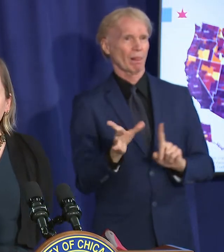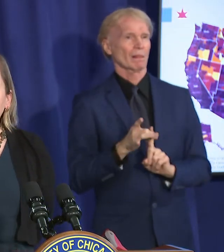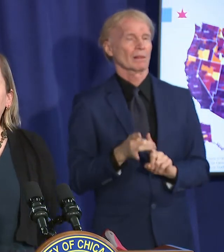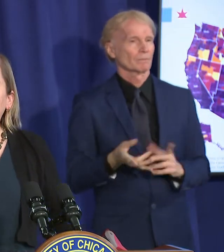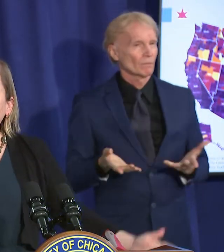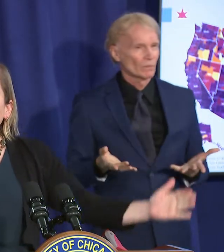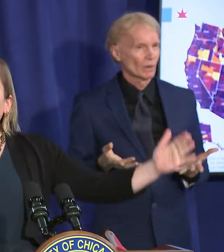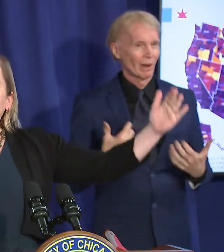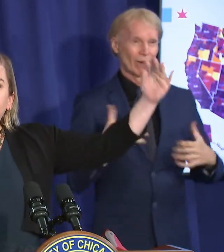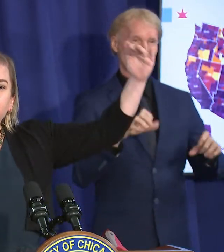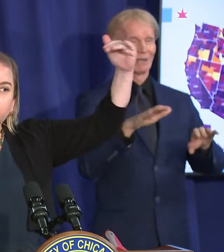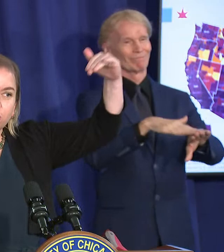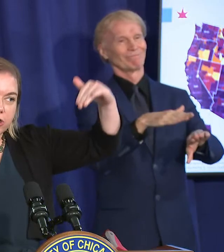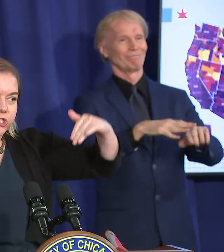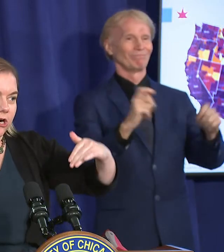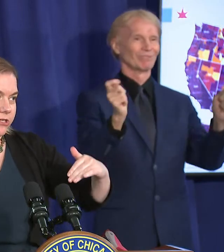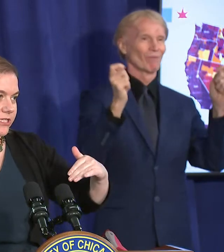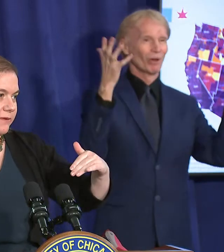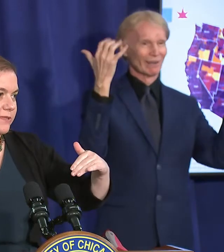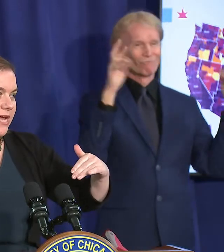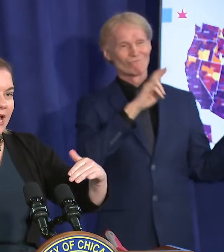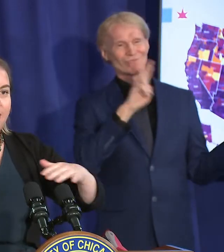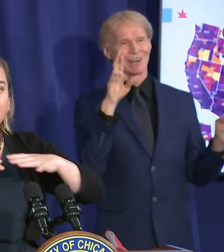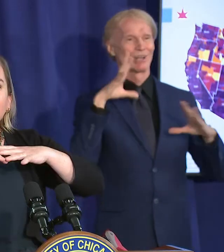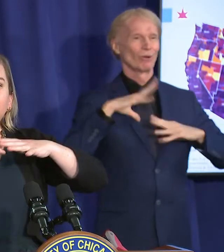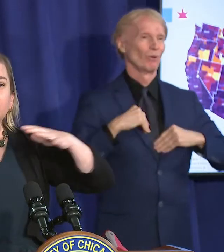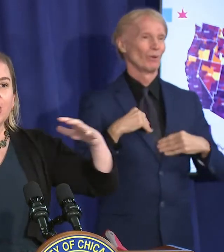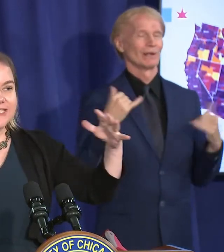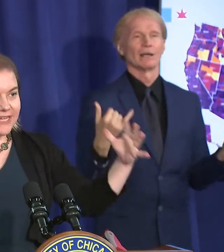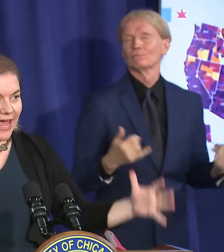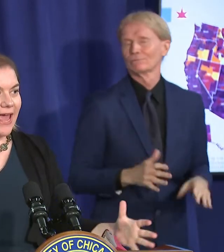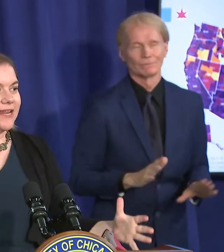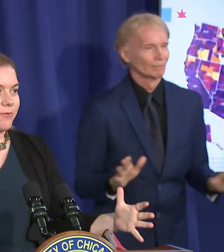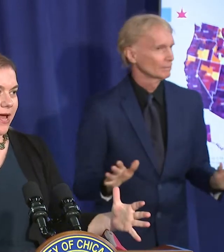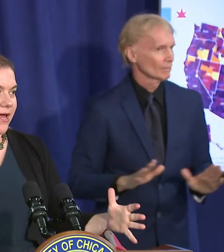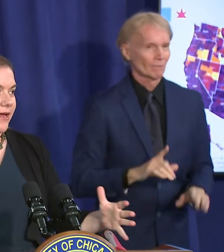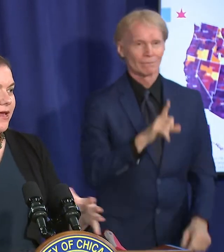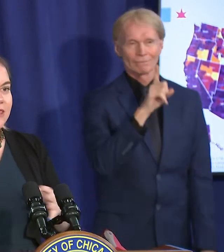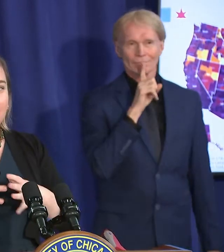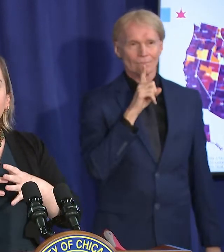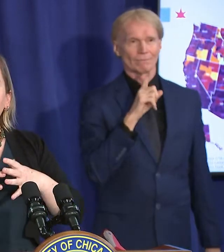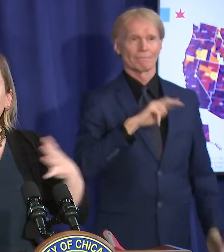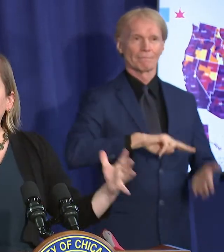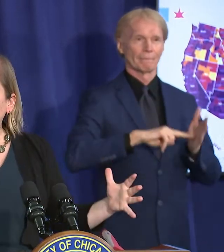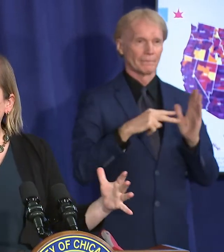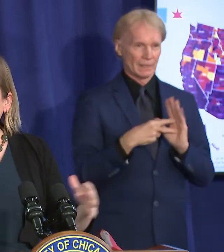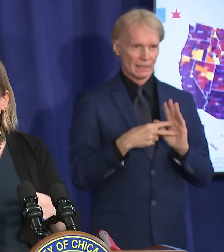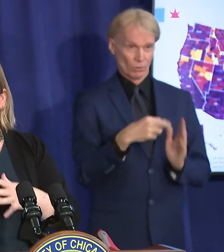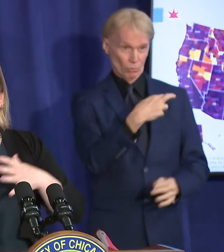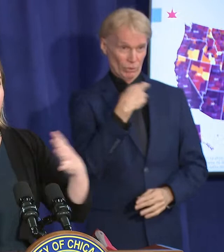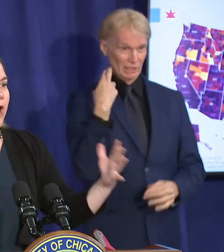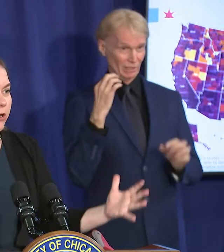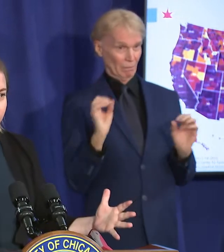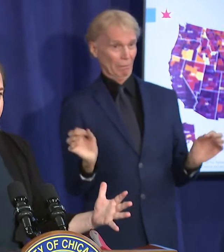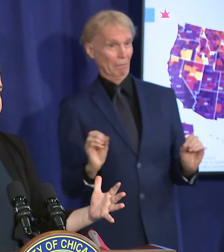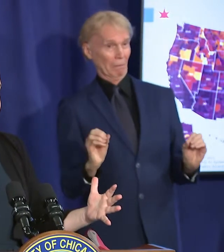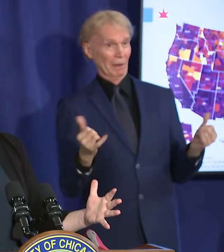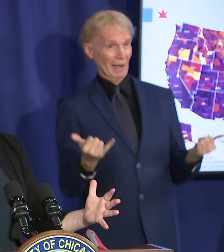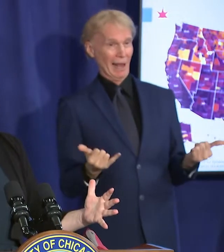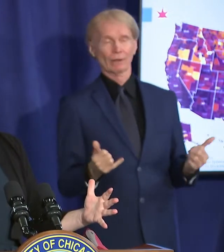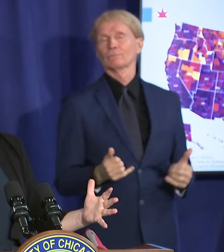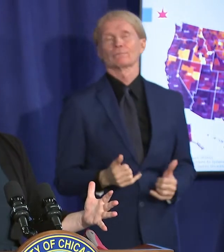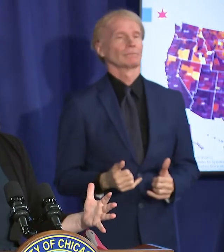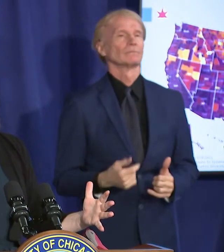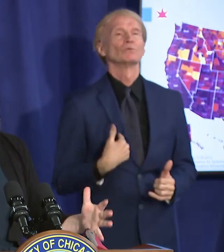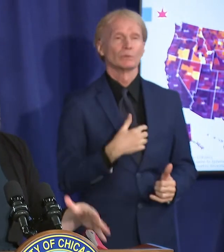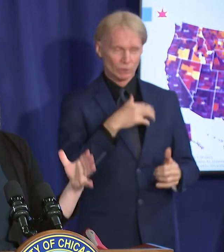good news of seeing this surge start to subside suggests in any way that the risk is low, that we aren't going to continue